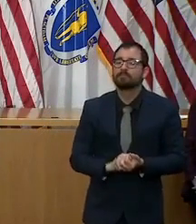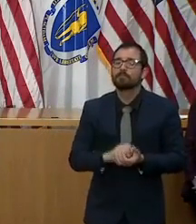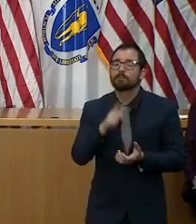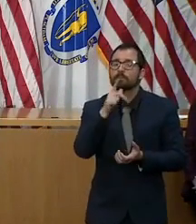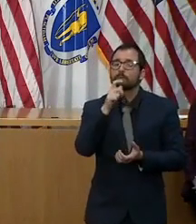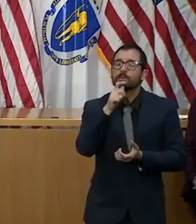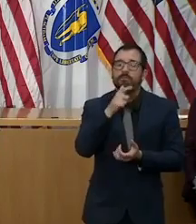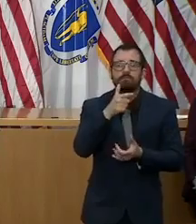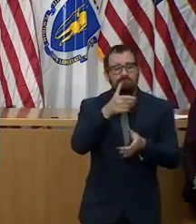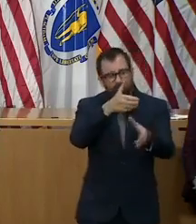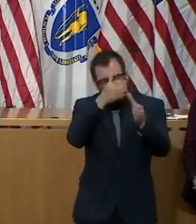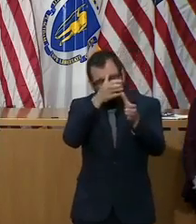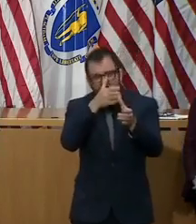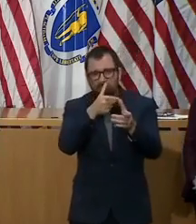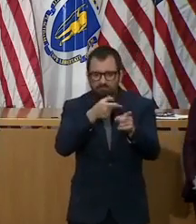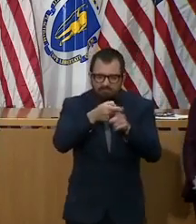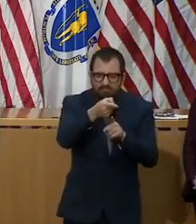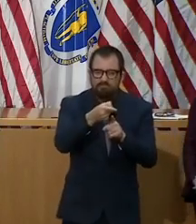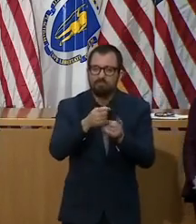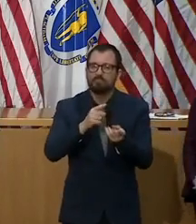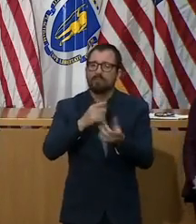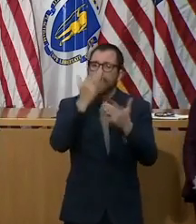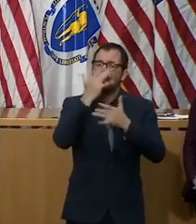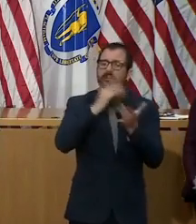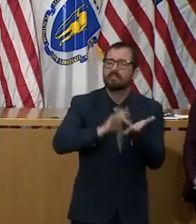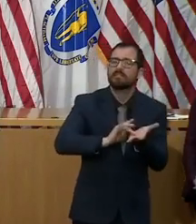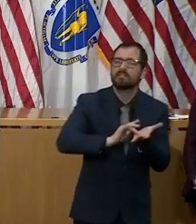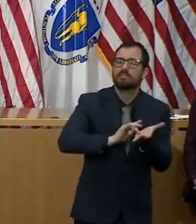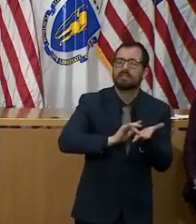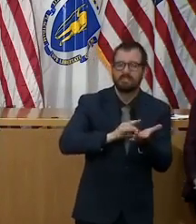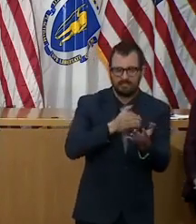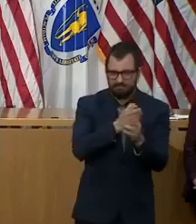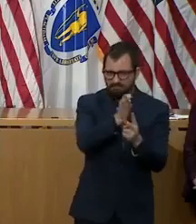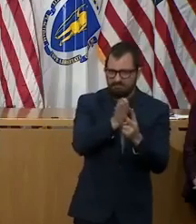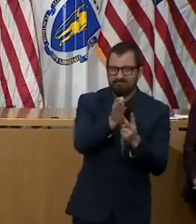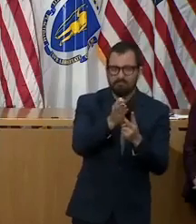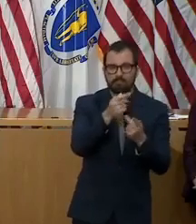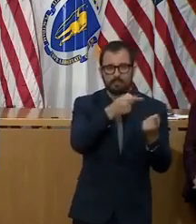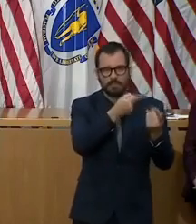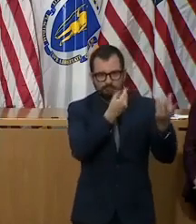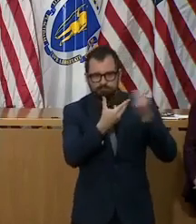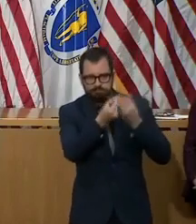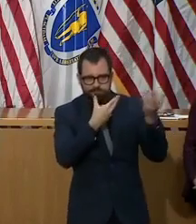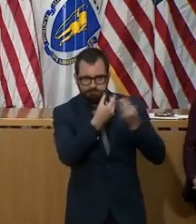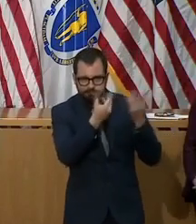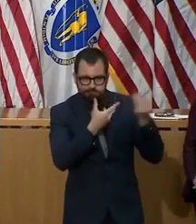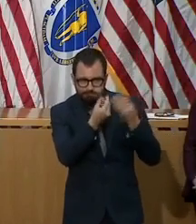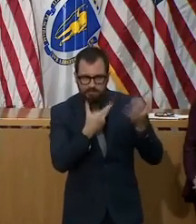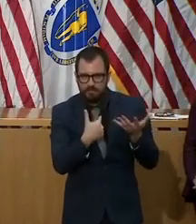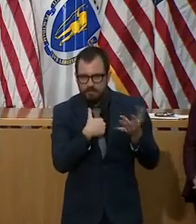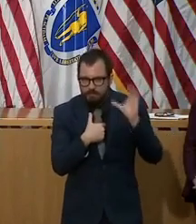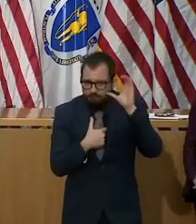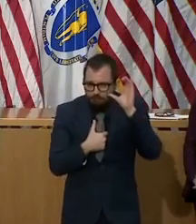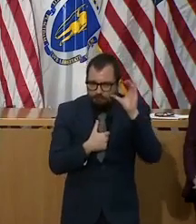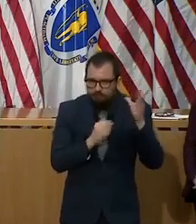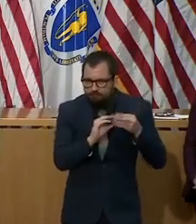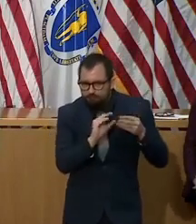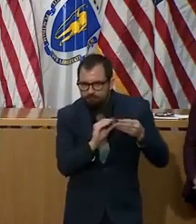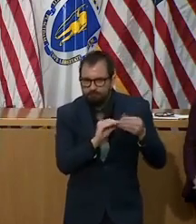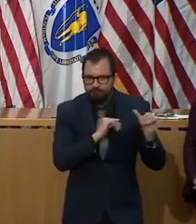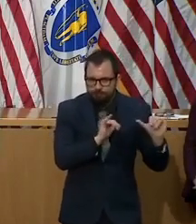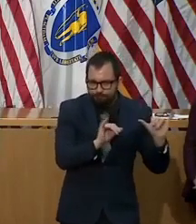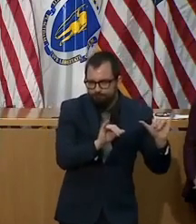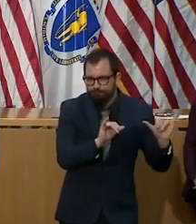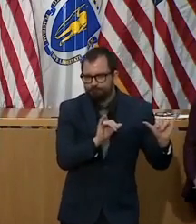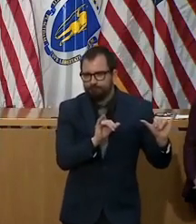our ban on large gatherings, and our stay-at-home advisory has slowed the spread and helped our hospitals keep up. And based on these